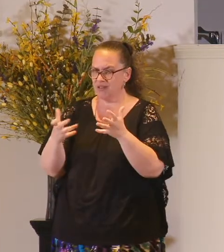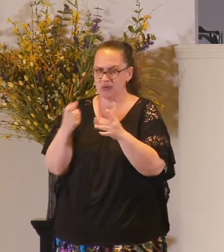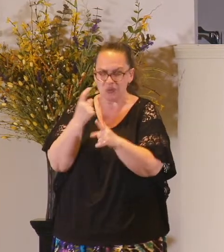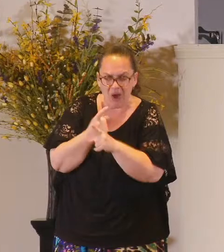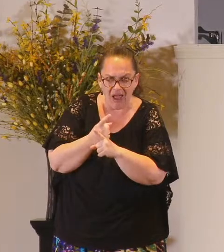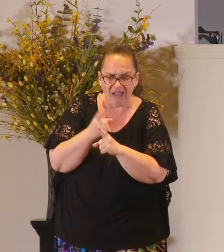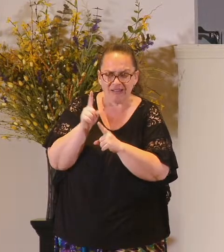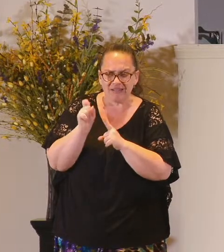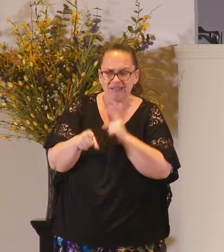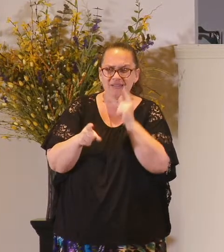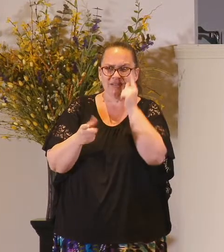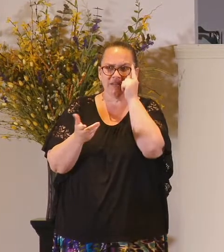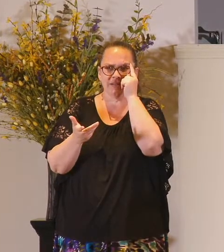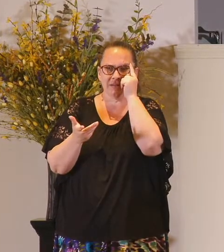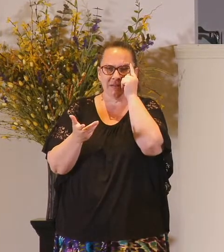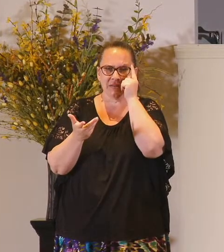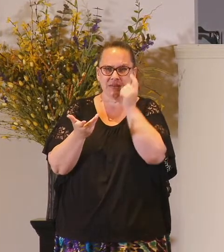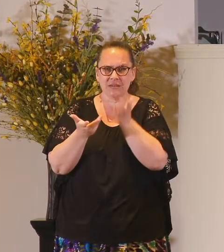right?